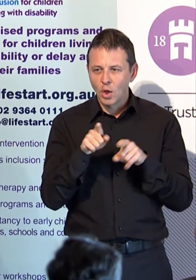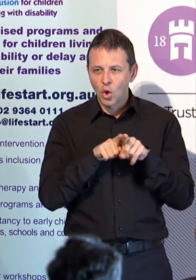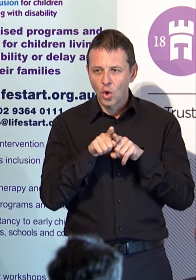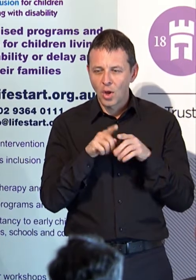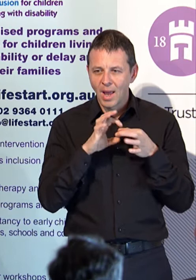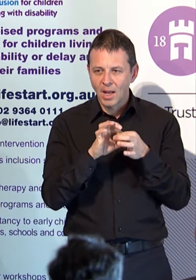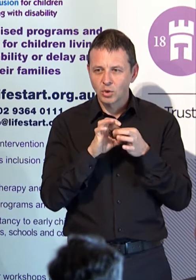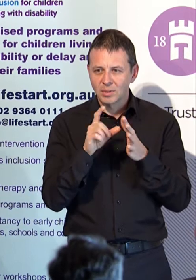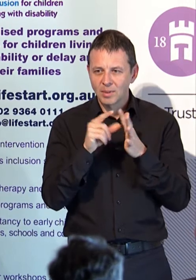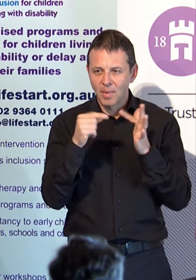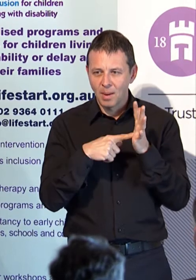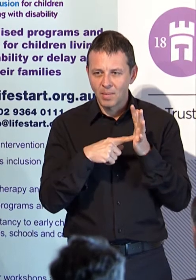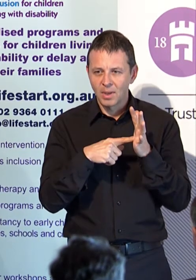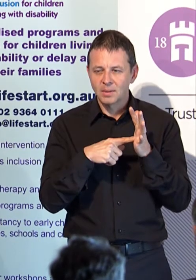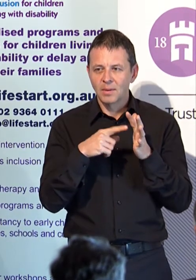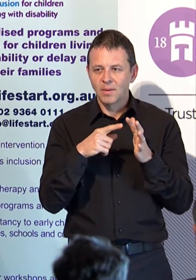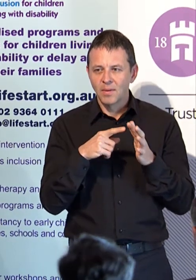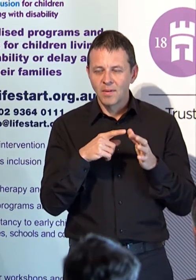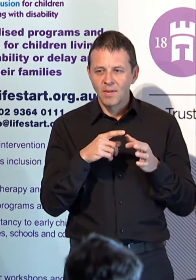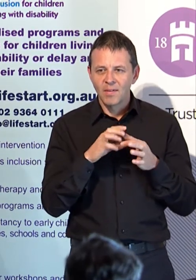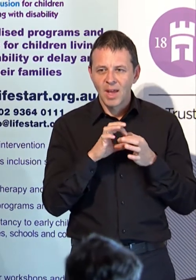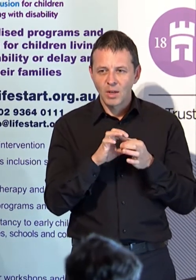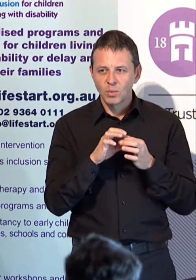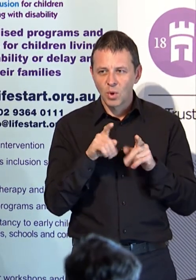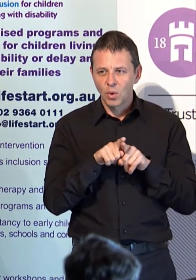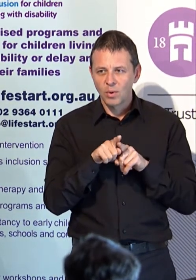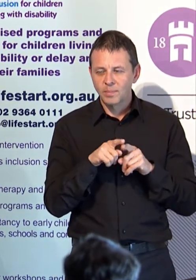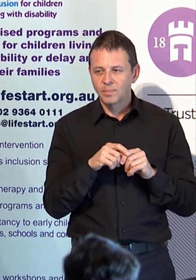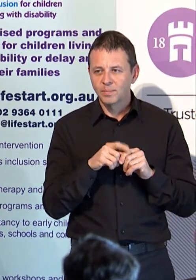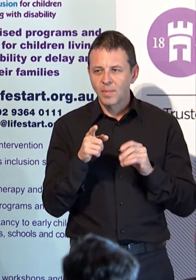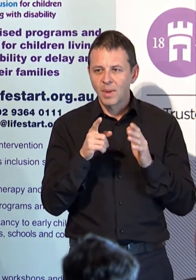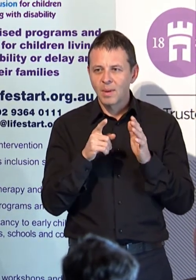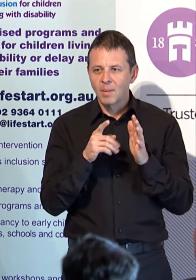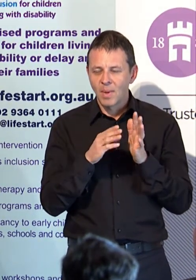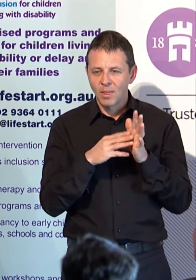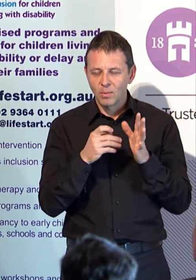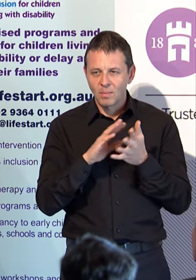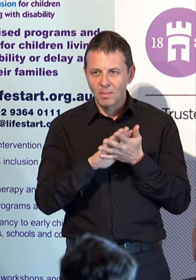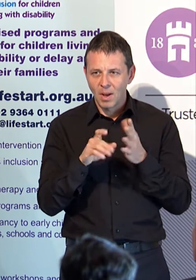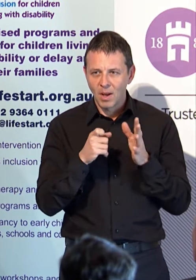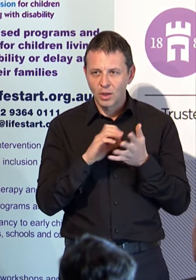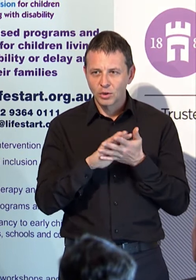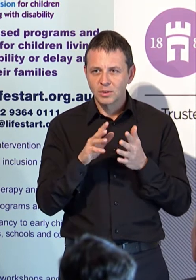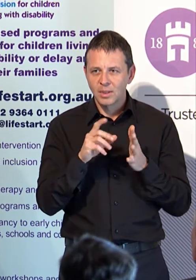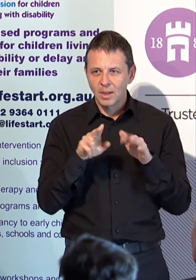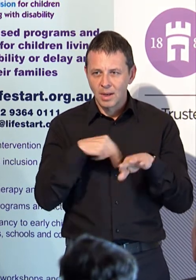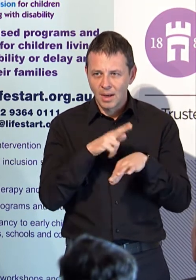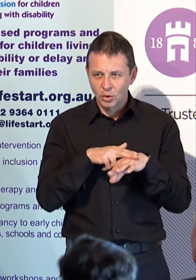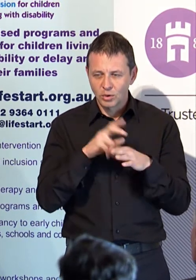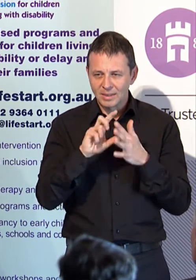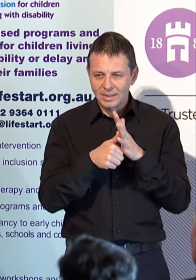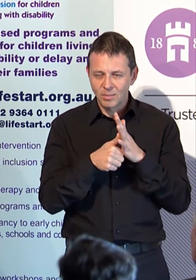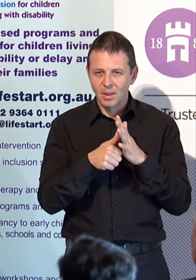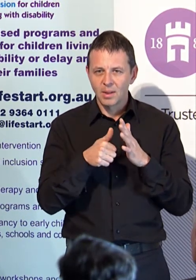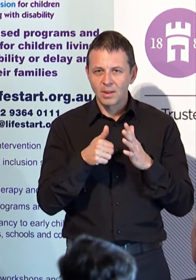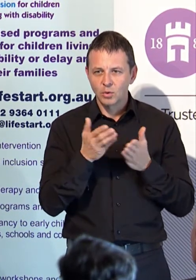Wales Department of Education and Communities. Patrick Marr, Chief Operating Officer, National Disability Services. Mr.